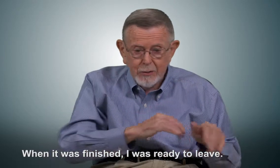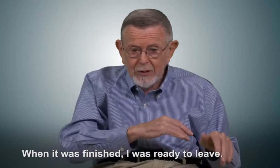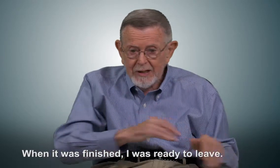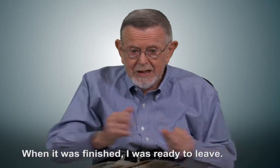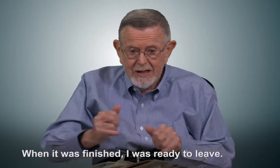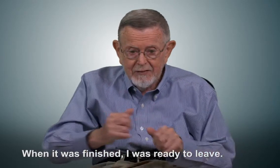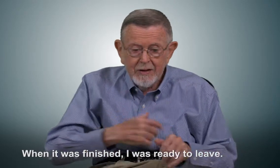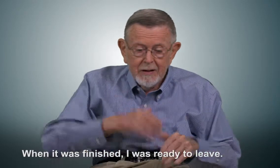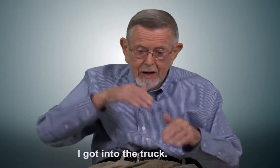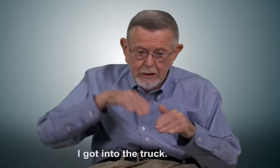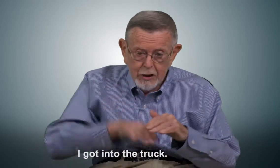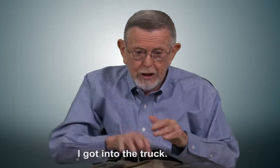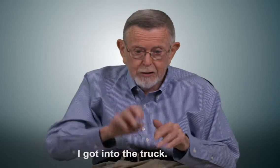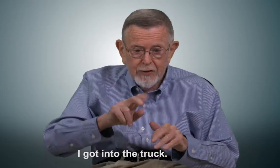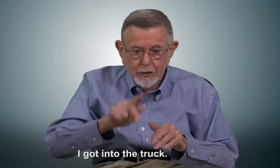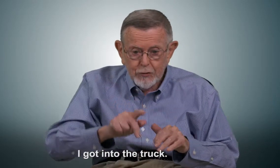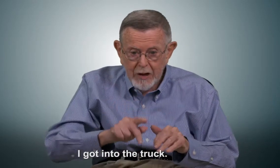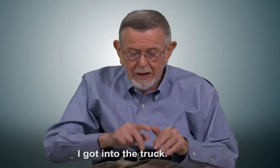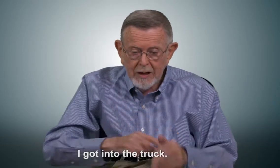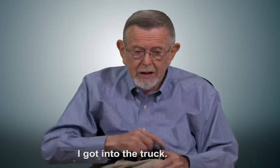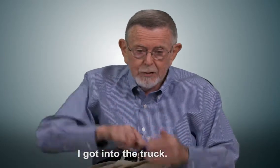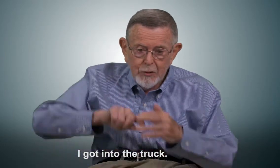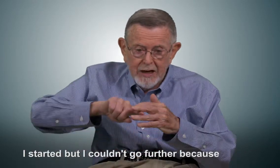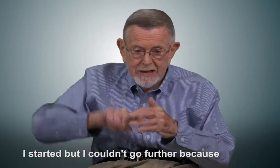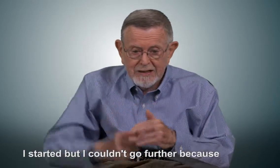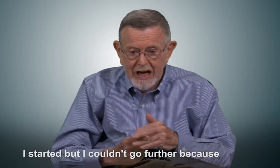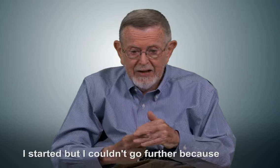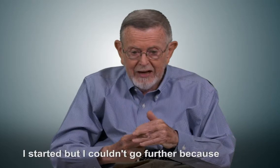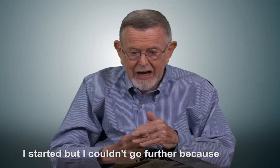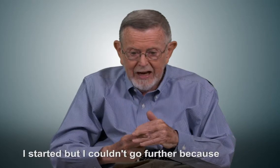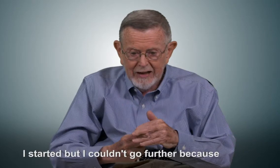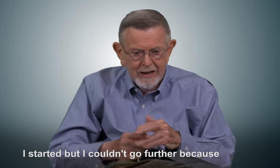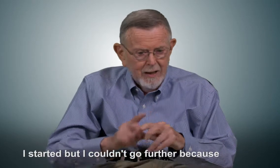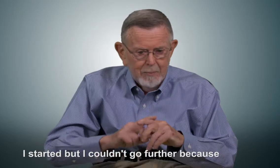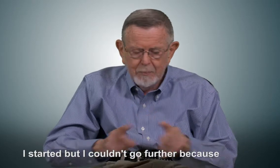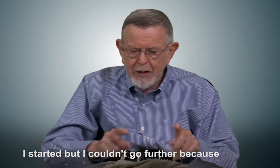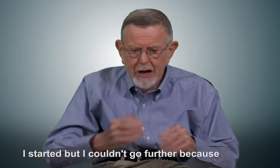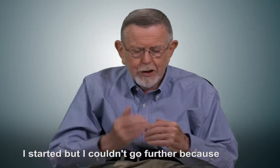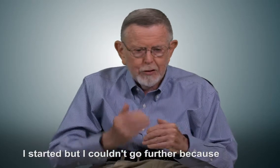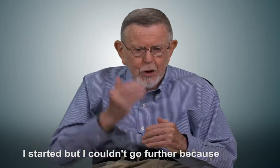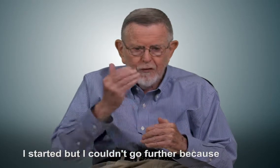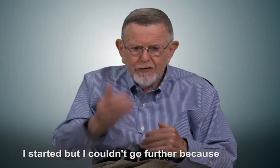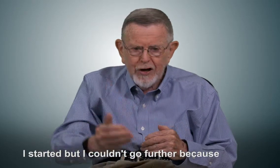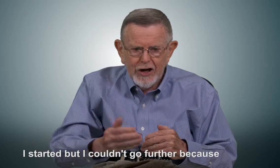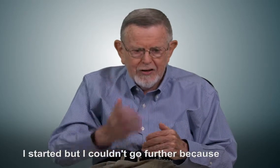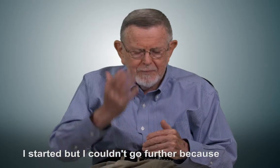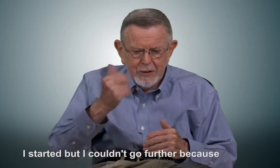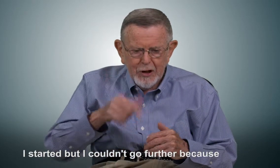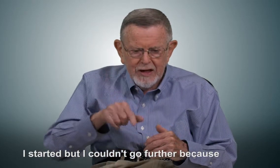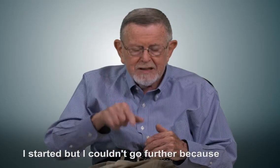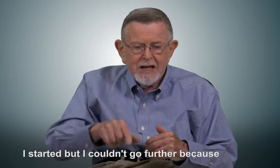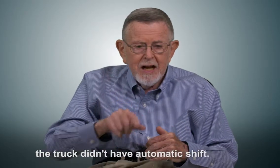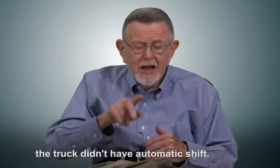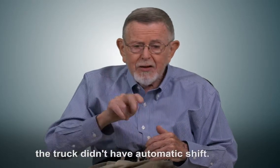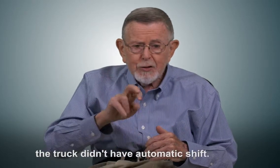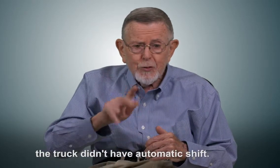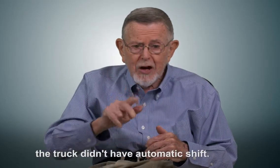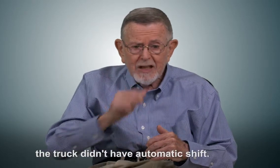to leave and go to the truck. I tried to tell the guy, but I couldn't go further because the truck